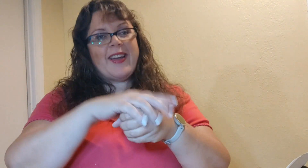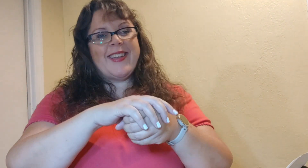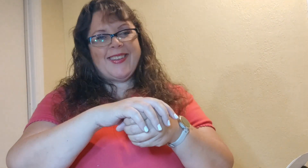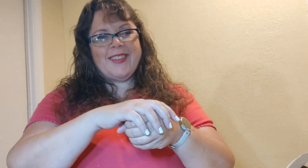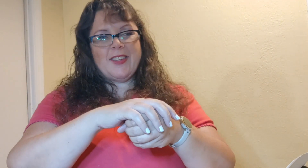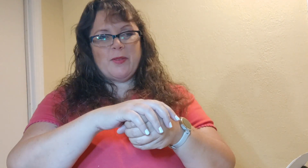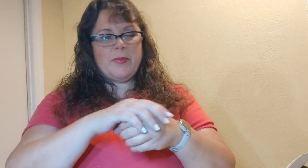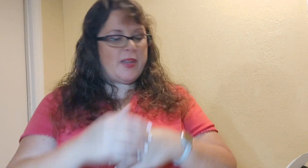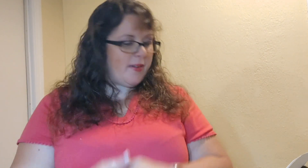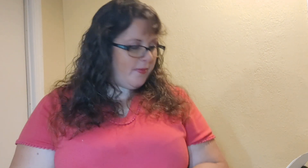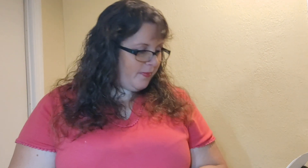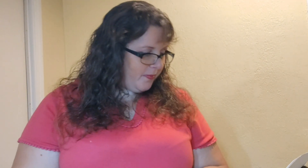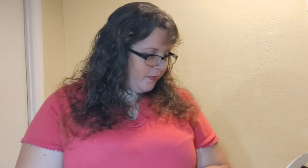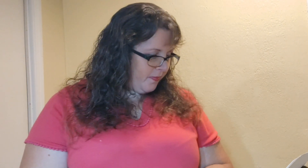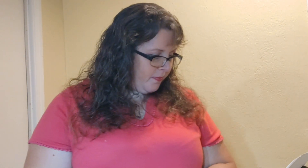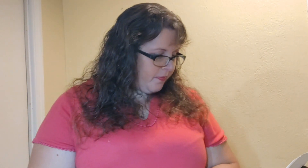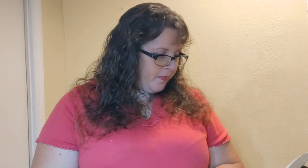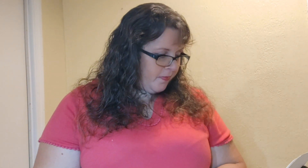like a lid would be.